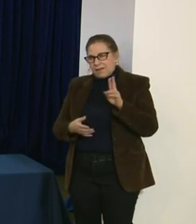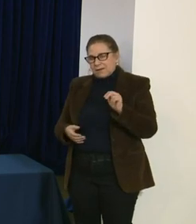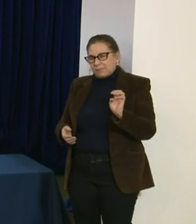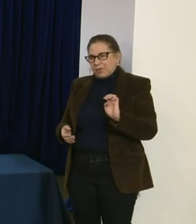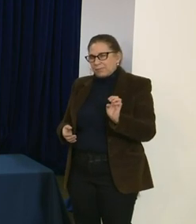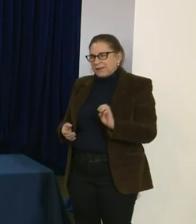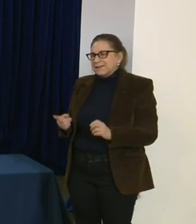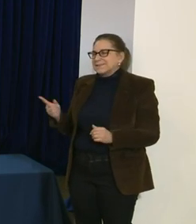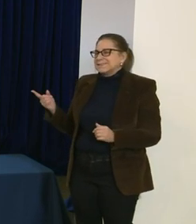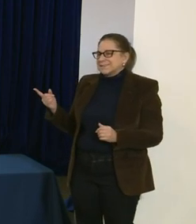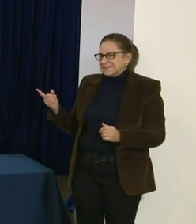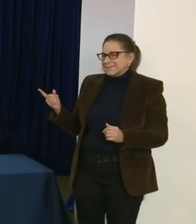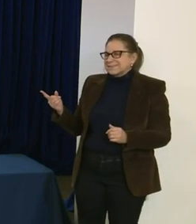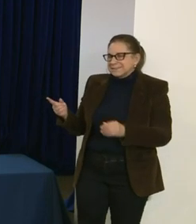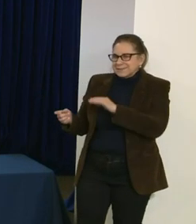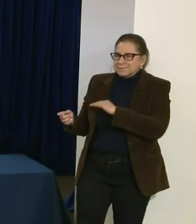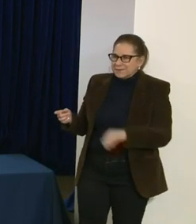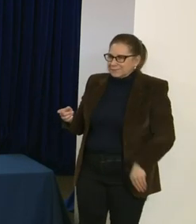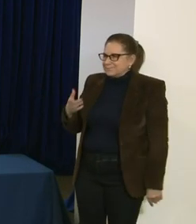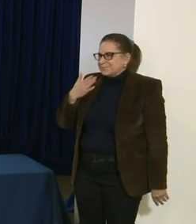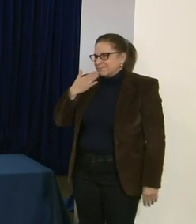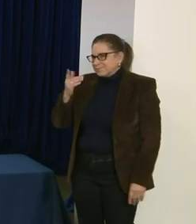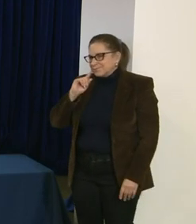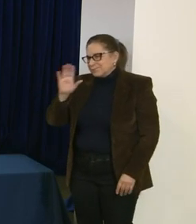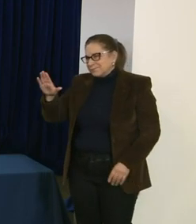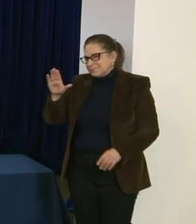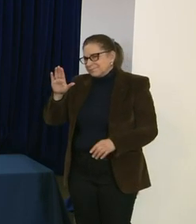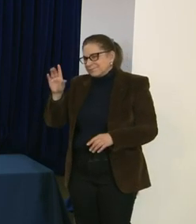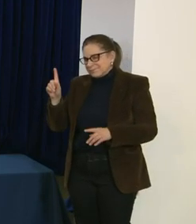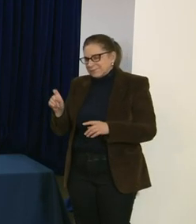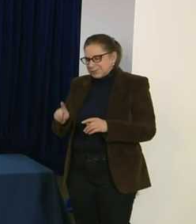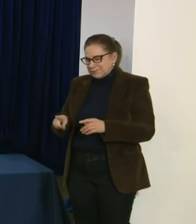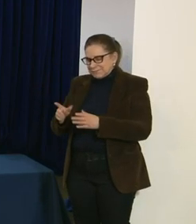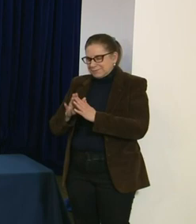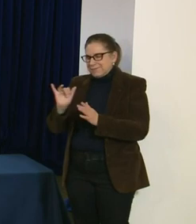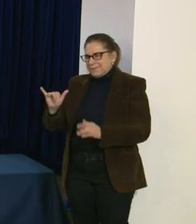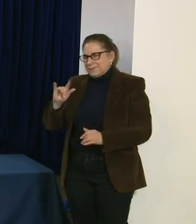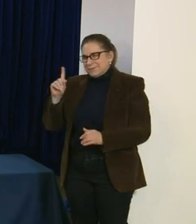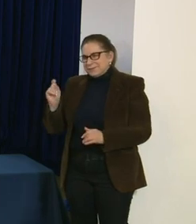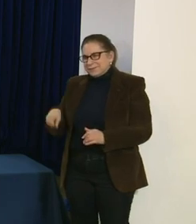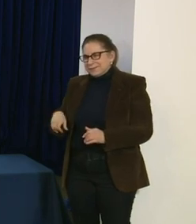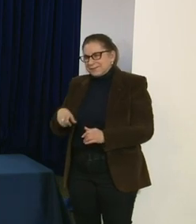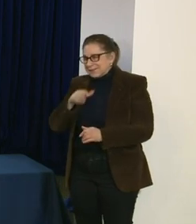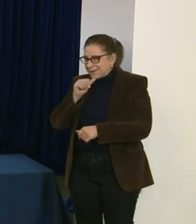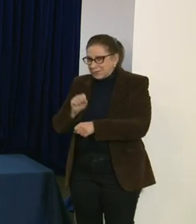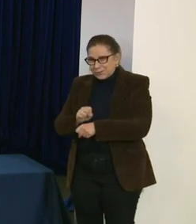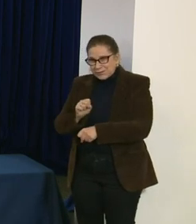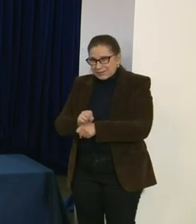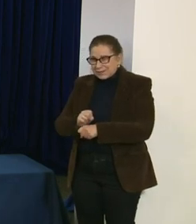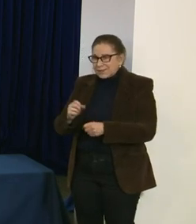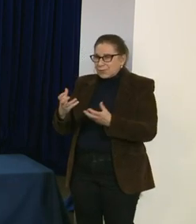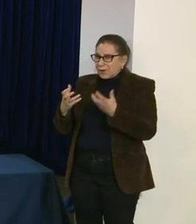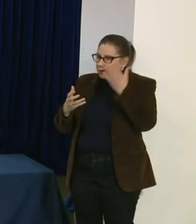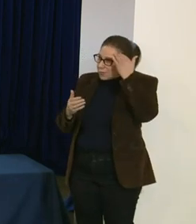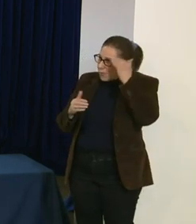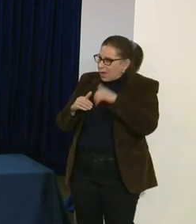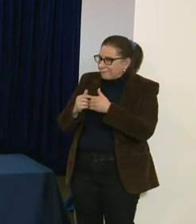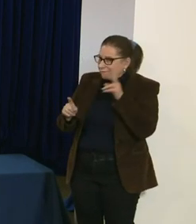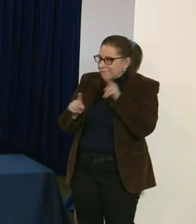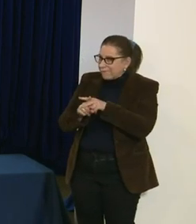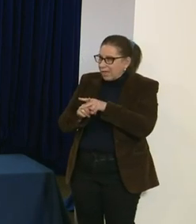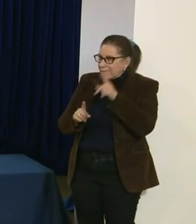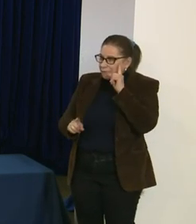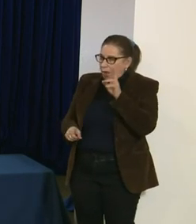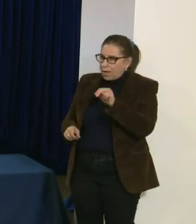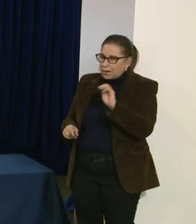question about calling if you're unemployed and how to file for unemployment. You might imagine